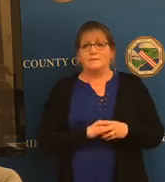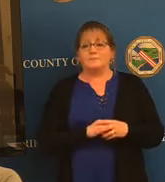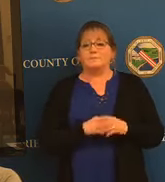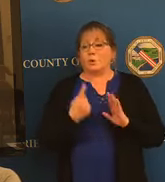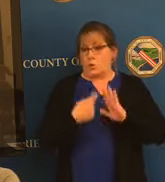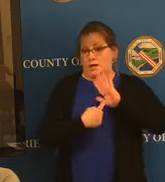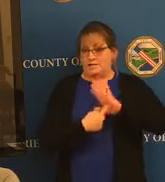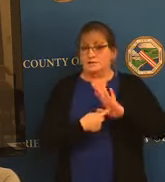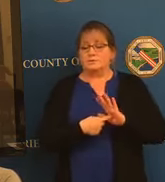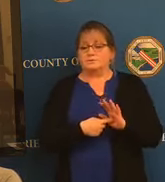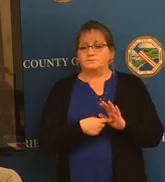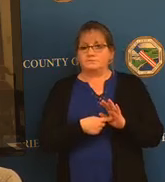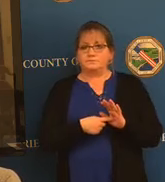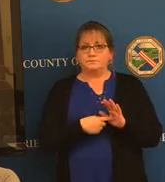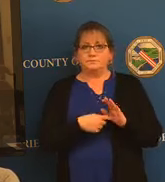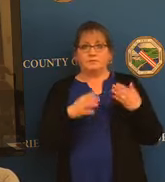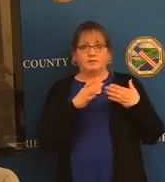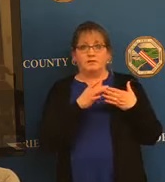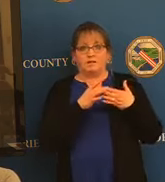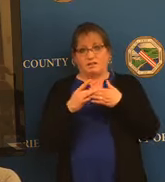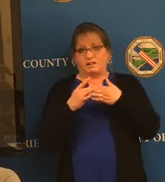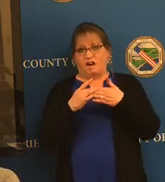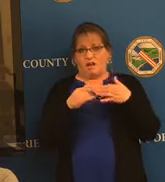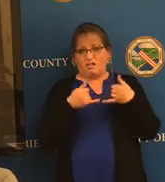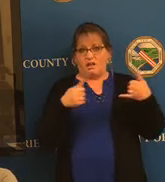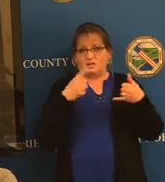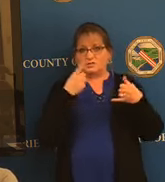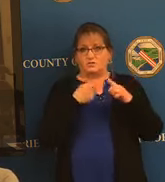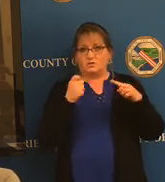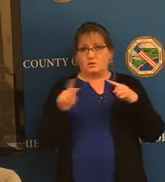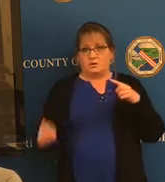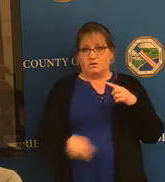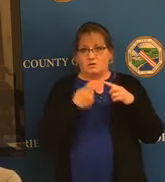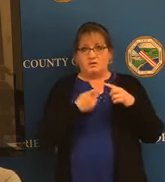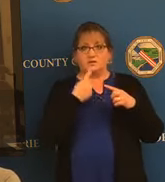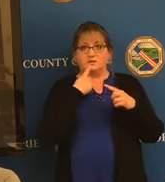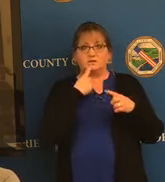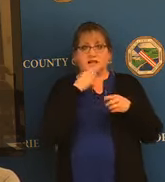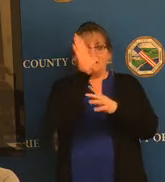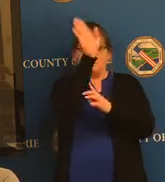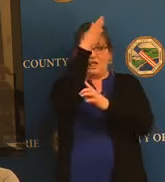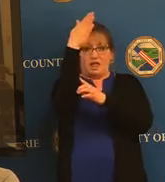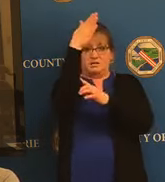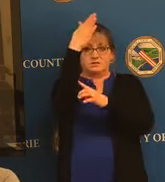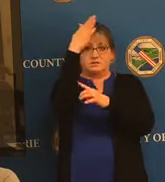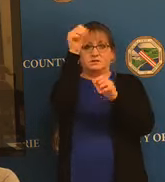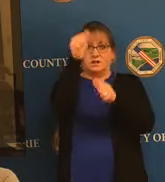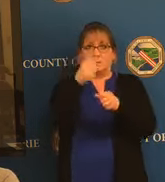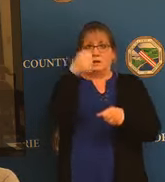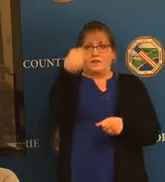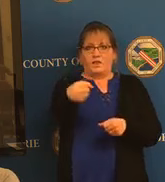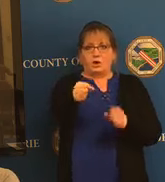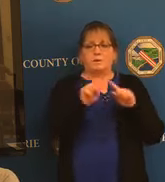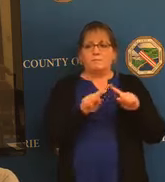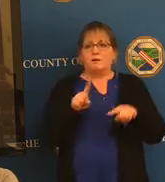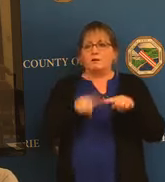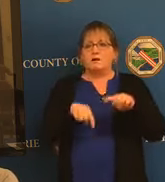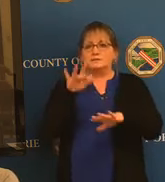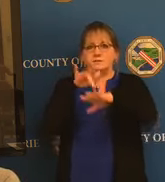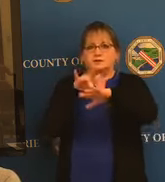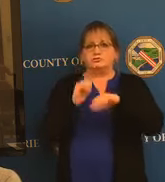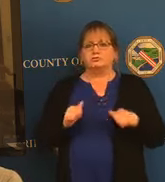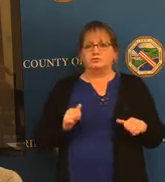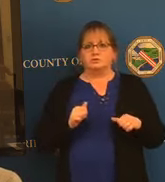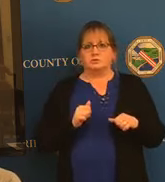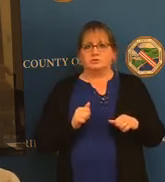example, the guidance that's come down with regard to golf courses is flag sticks can be in place, but they shouldn't be touched. So some of the courses are actually